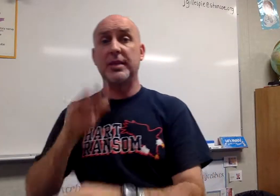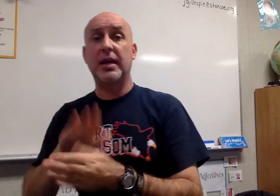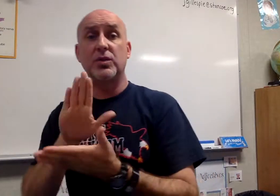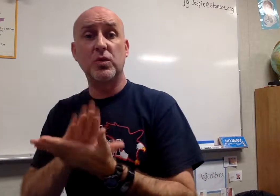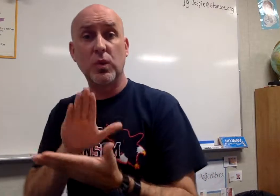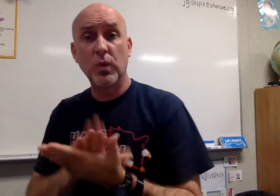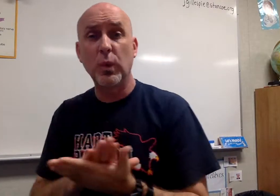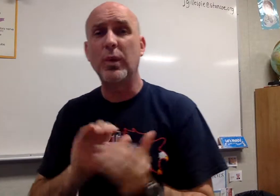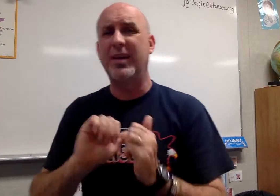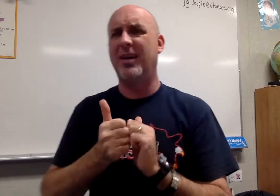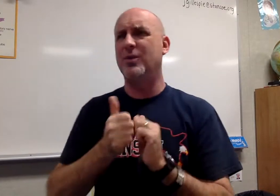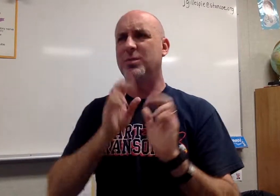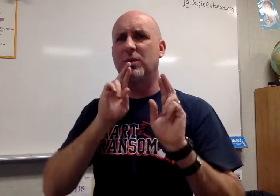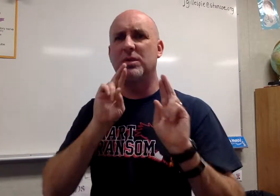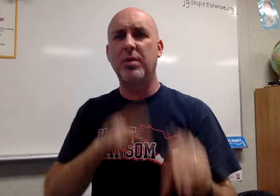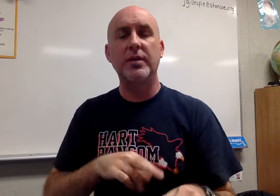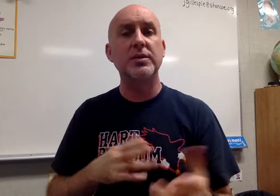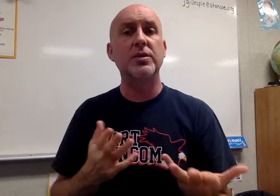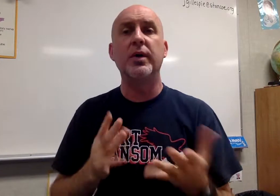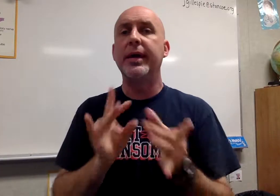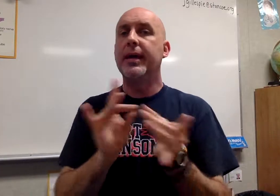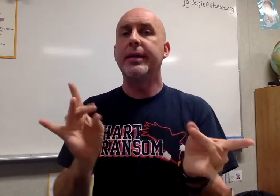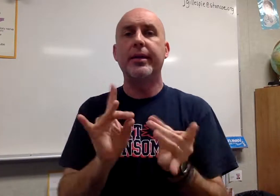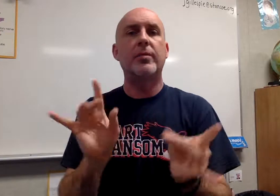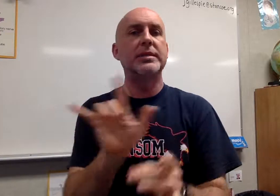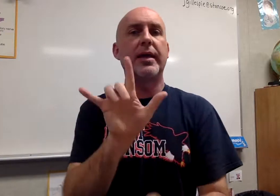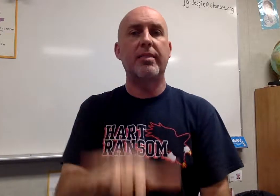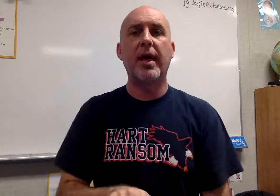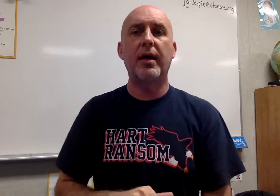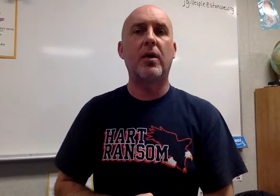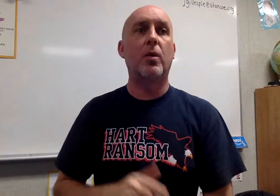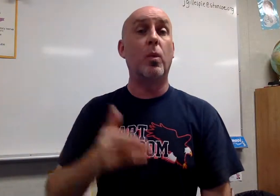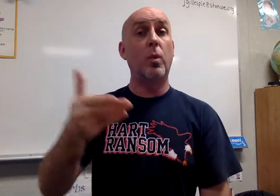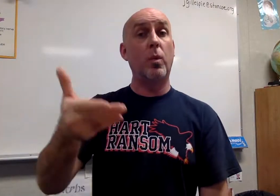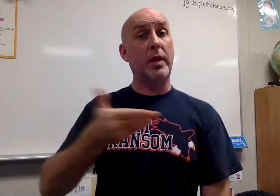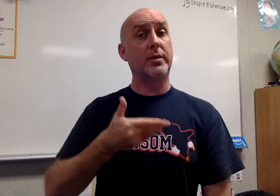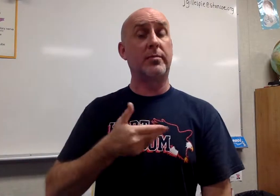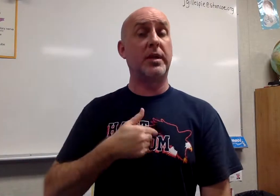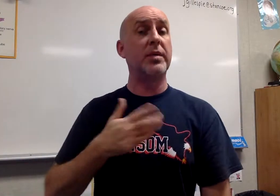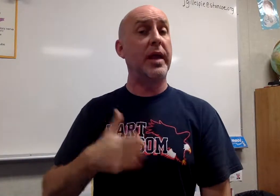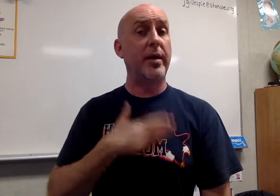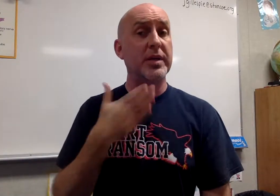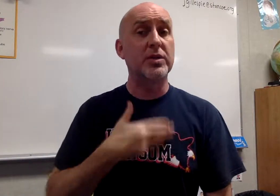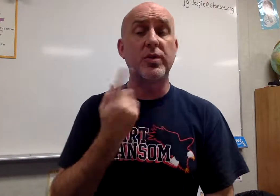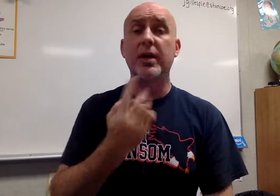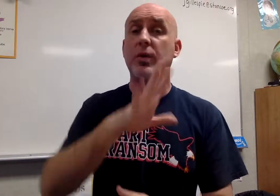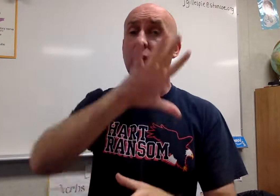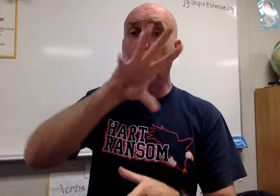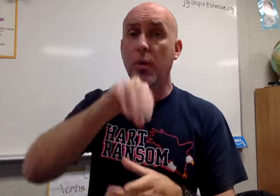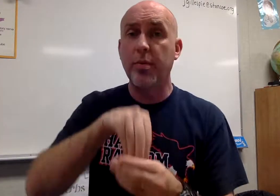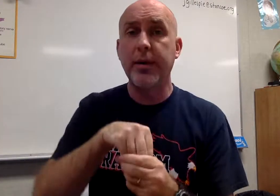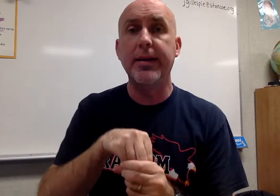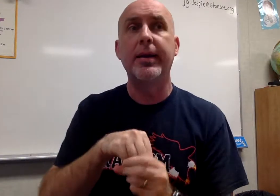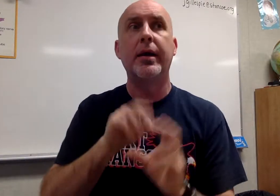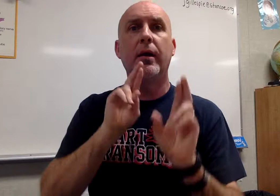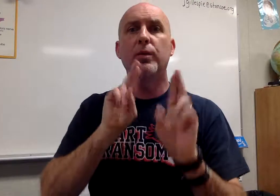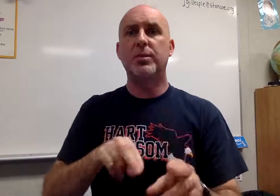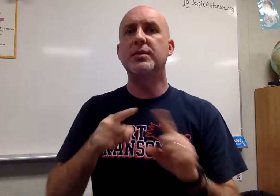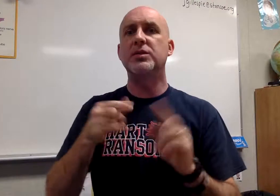at school and how it's being responded to, any comments like that are welcome. I'd be happy to try to incorporate responses to